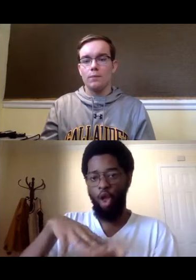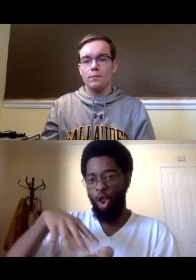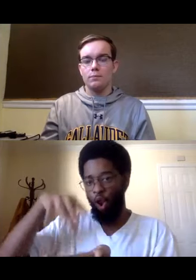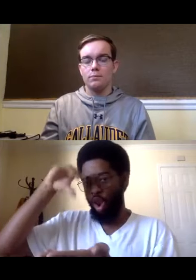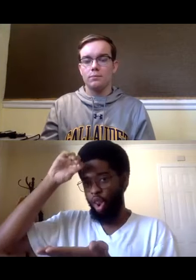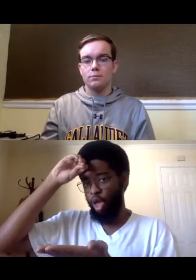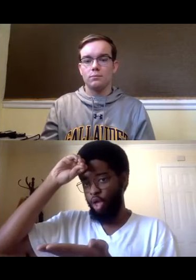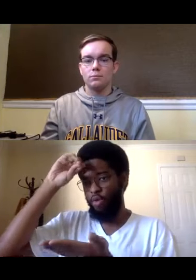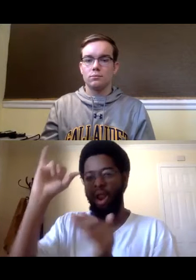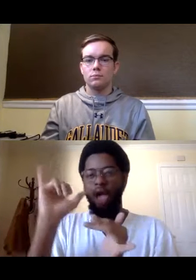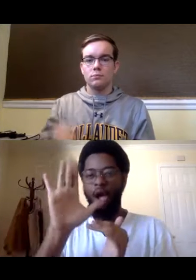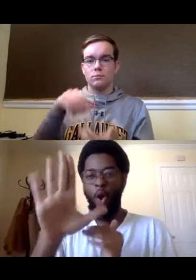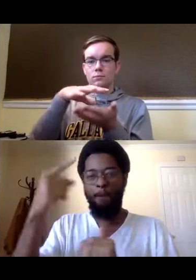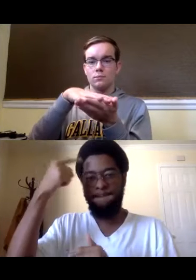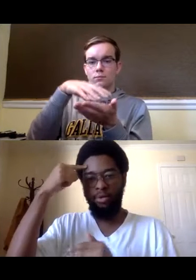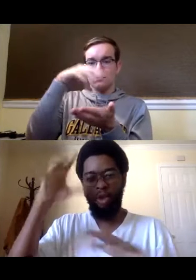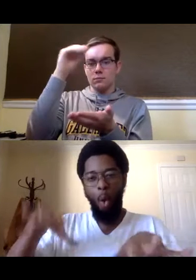Now, the next sign is learn.